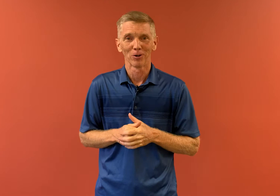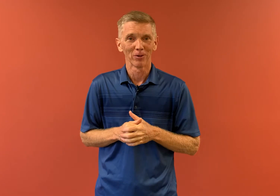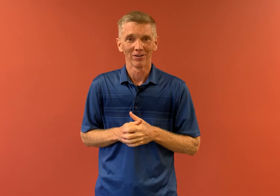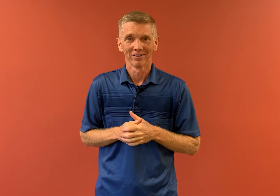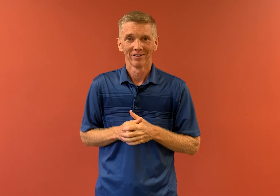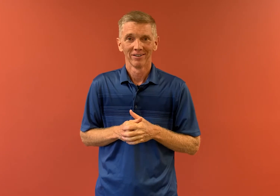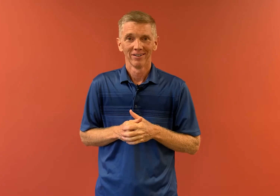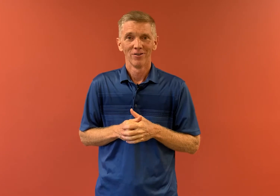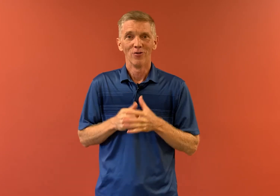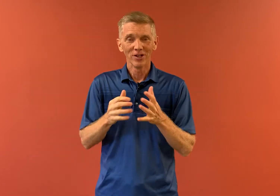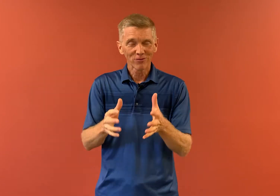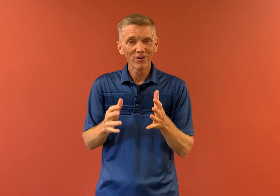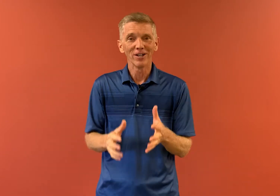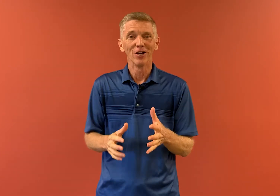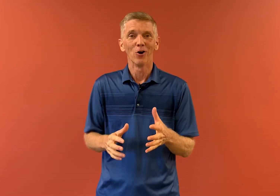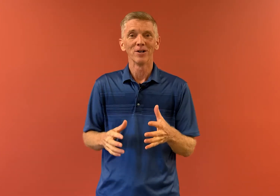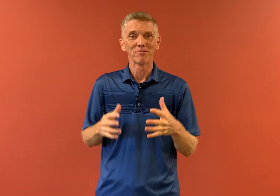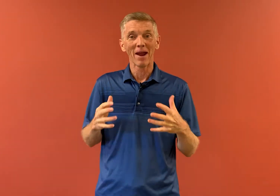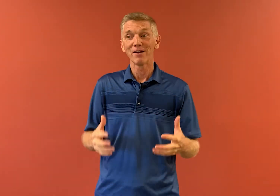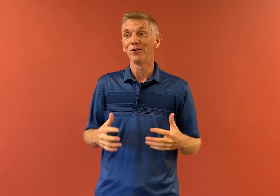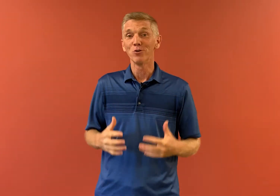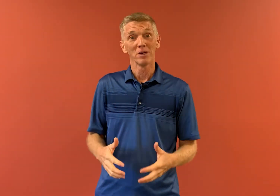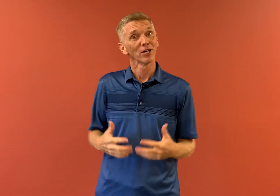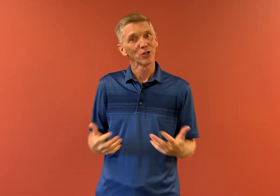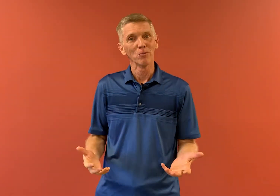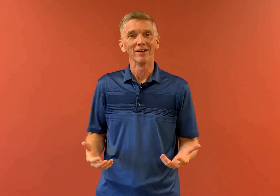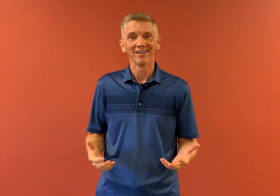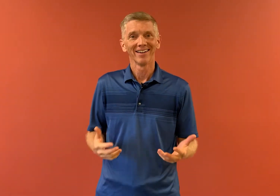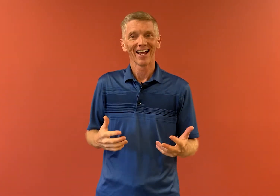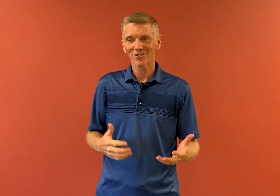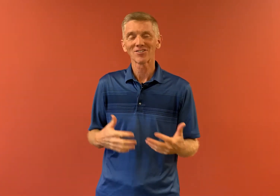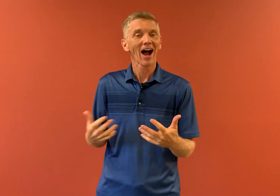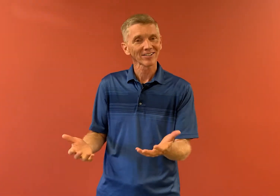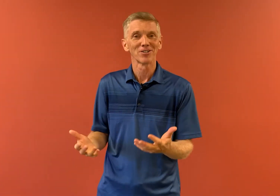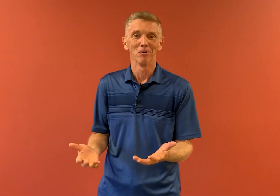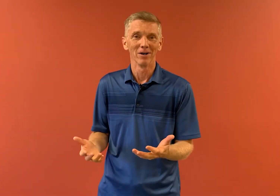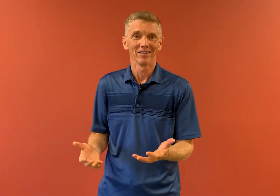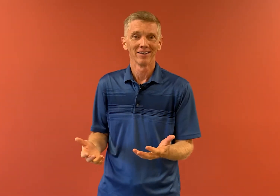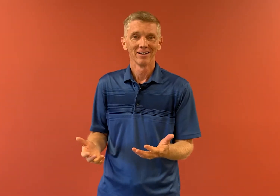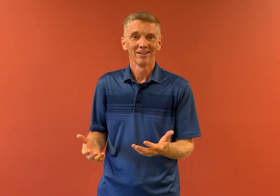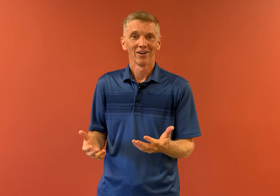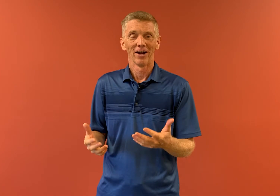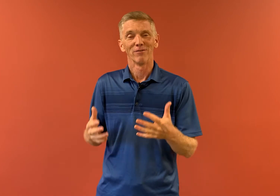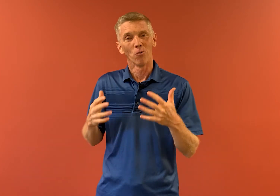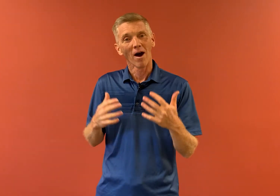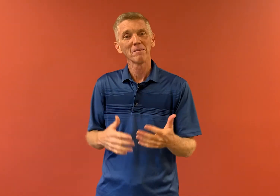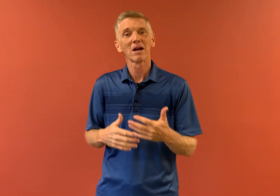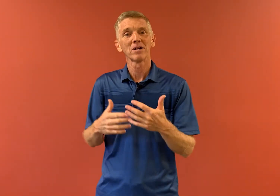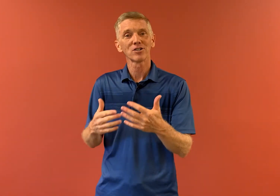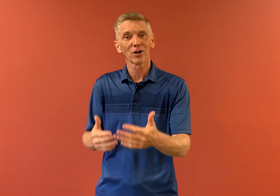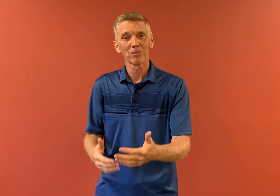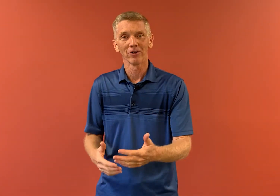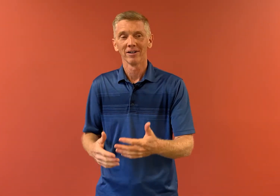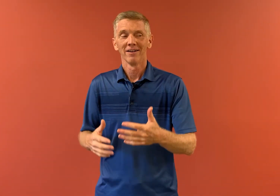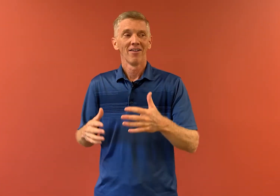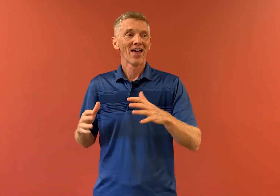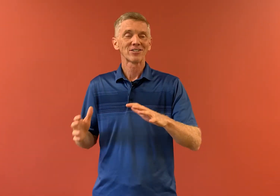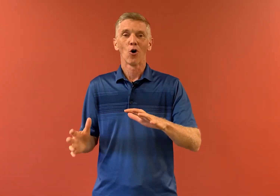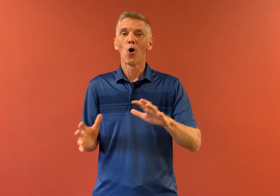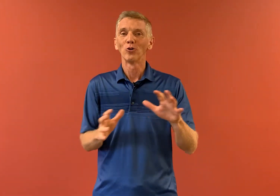interpreter. This video is made for you to be a human and just to talk to somebody. All right, if you want to become an interpreter, that's a whole different